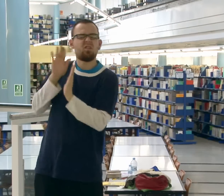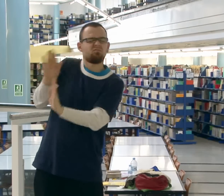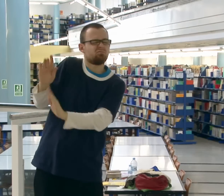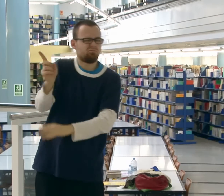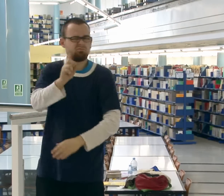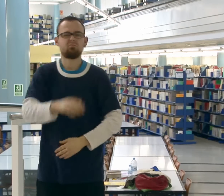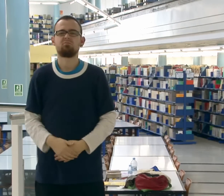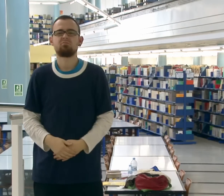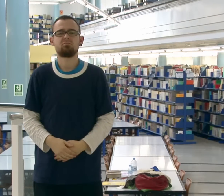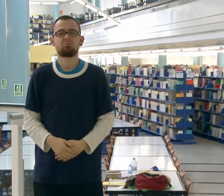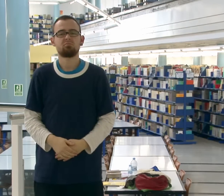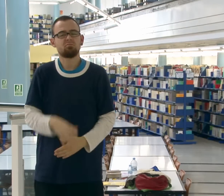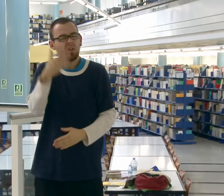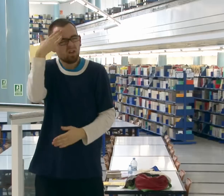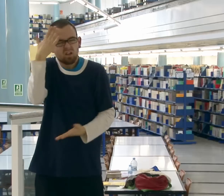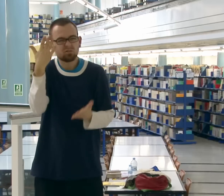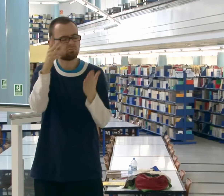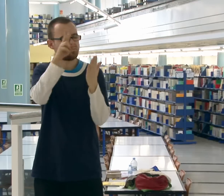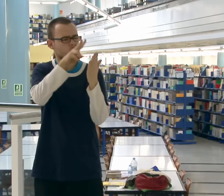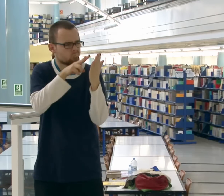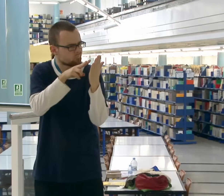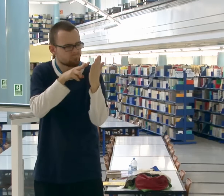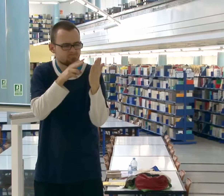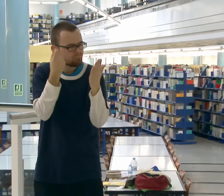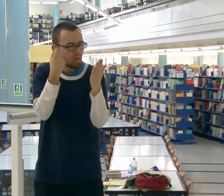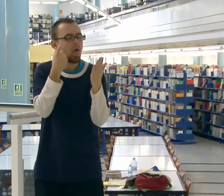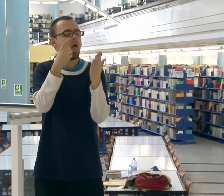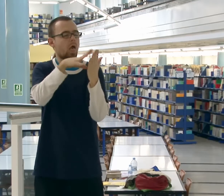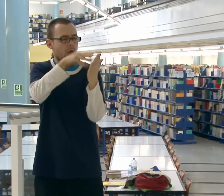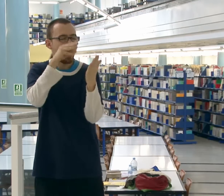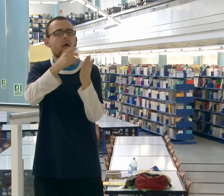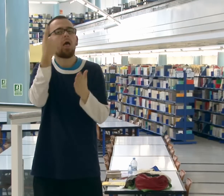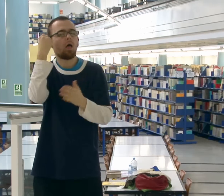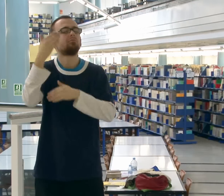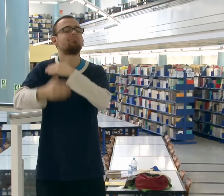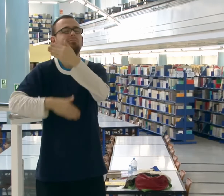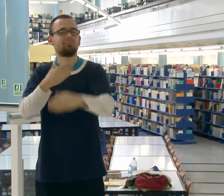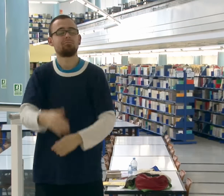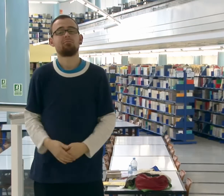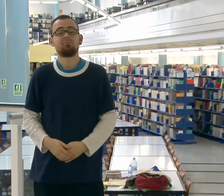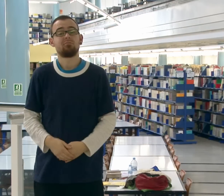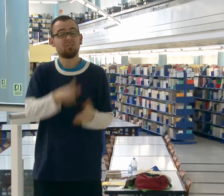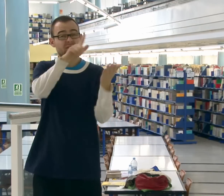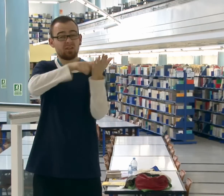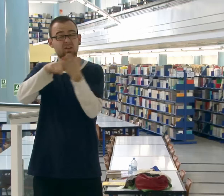more than you think, and that good ideas are not limited to any specific language, or that all languages have good